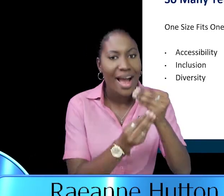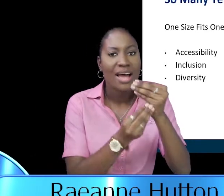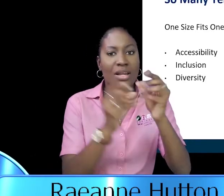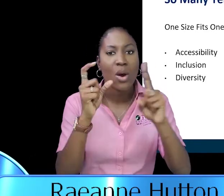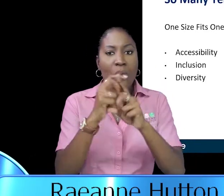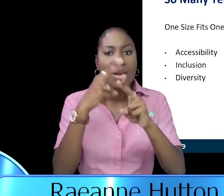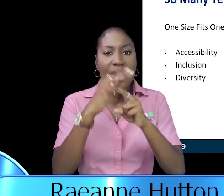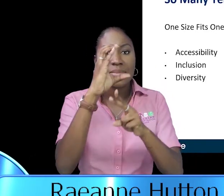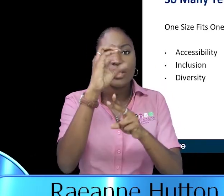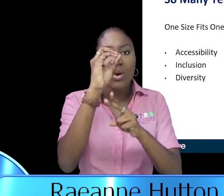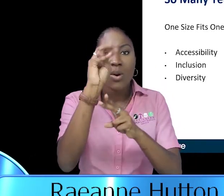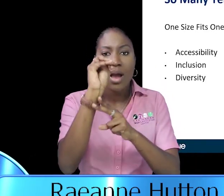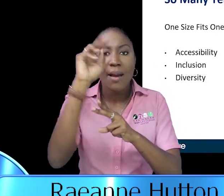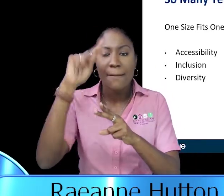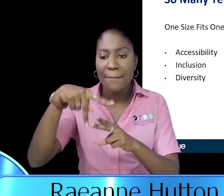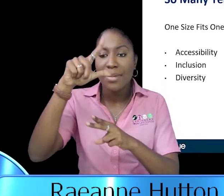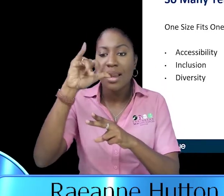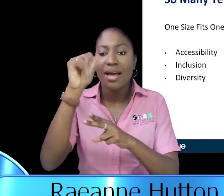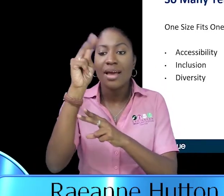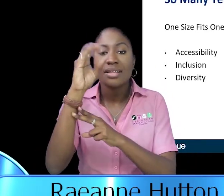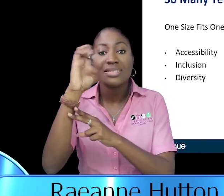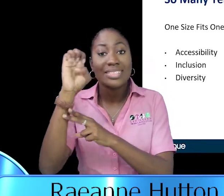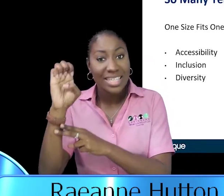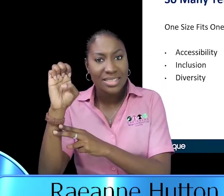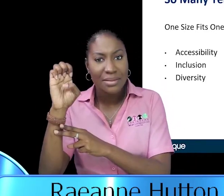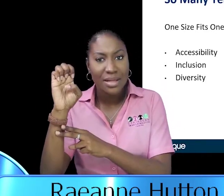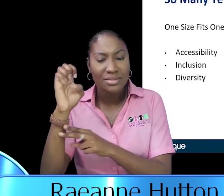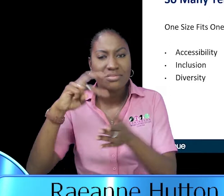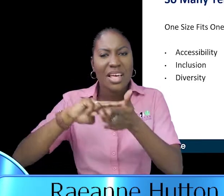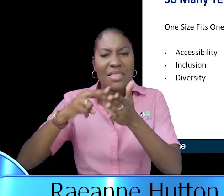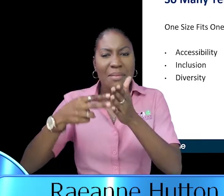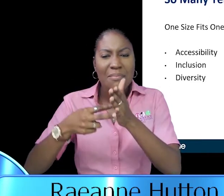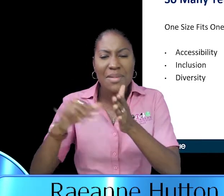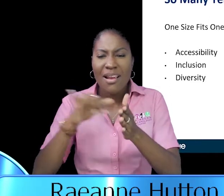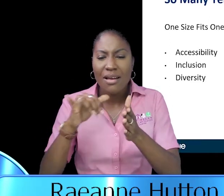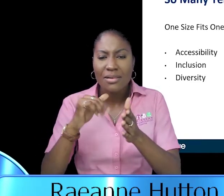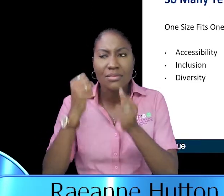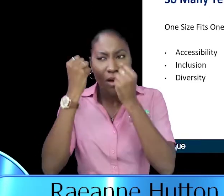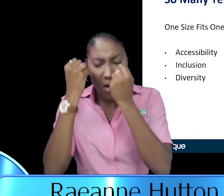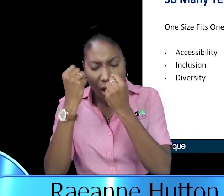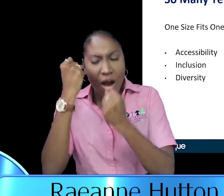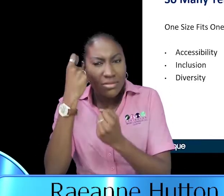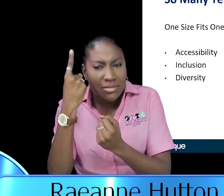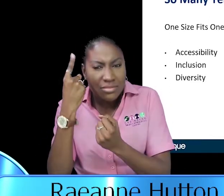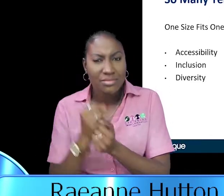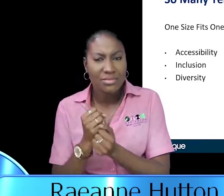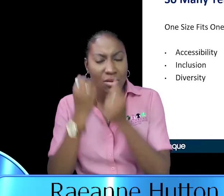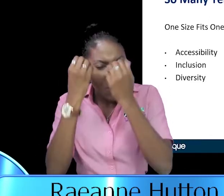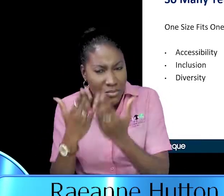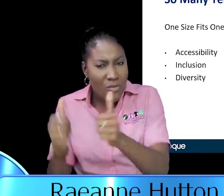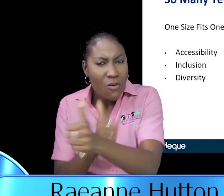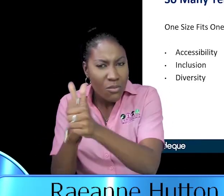compliance. There are a set of accessibility standards and guidelines out there in the world, with